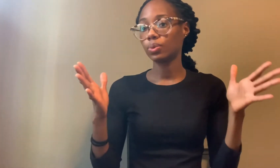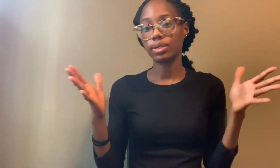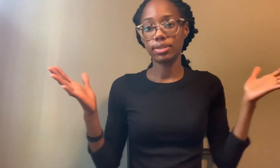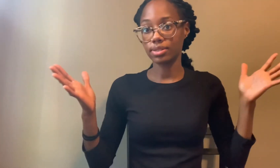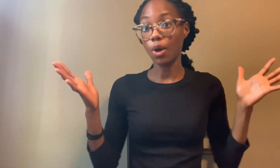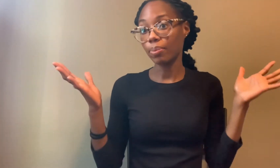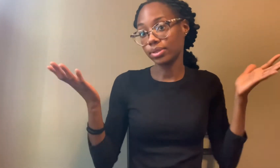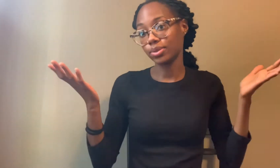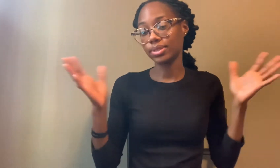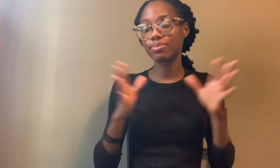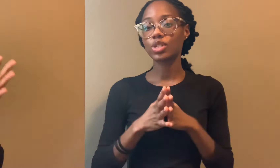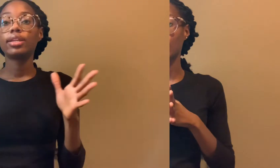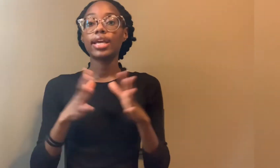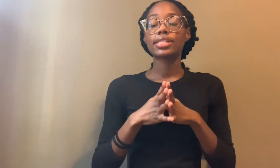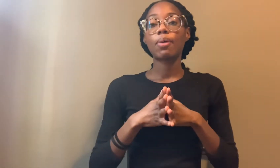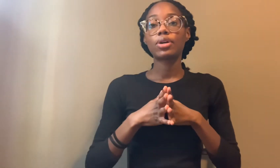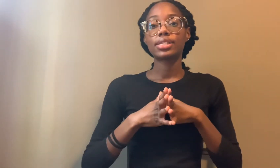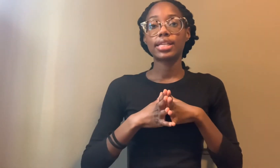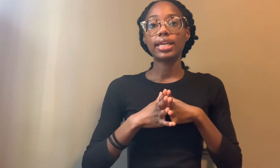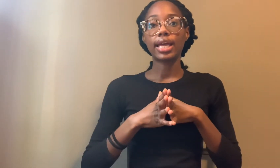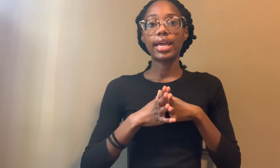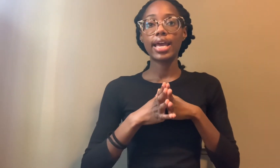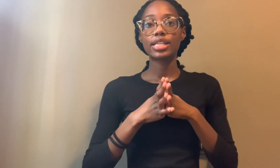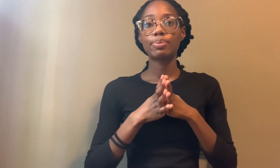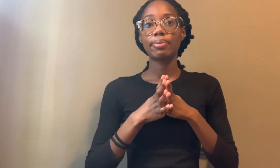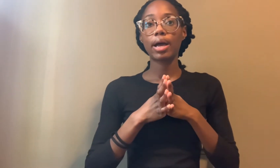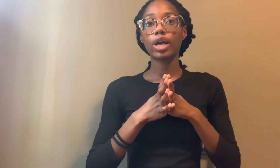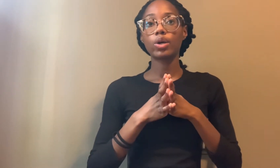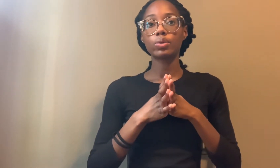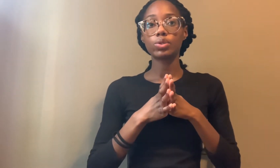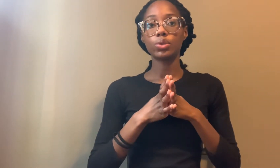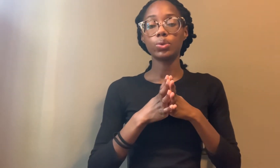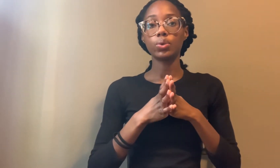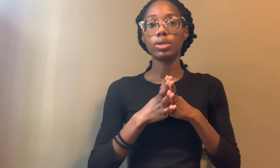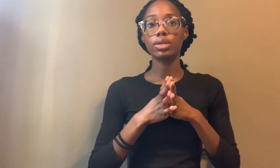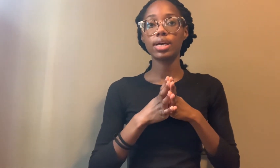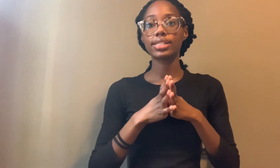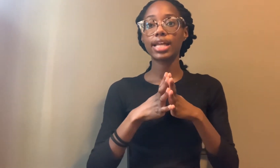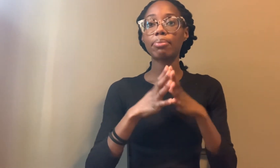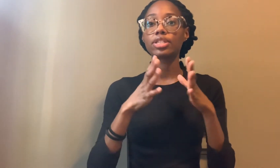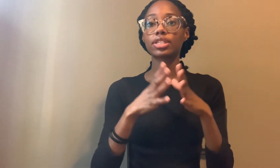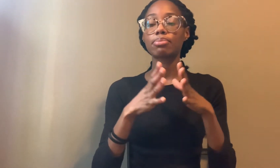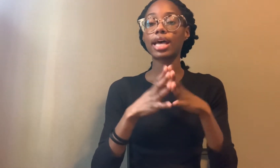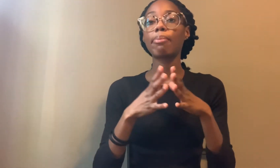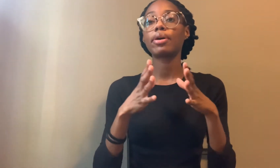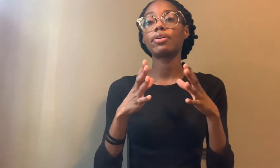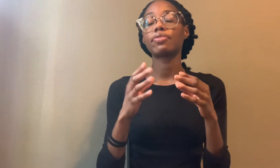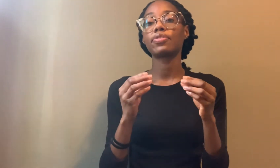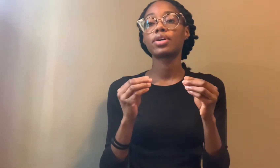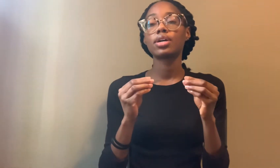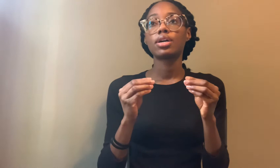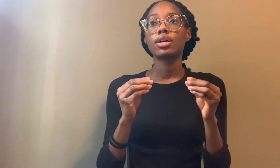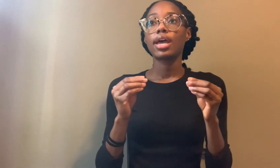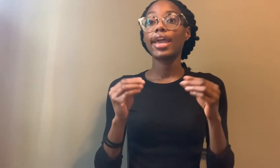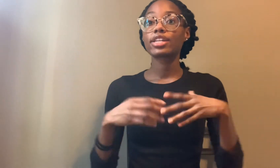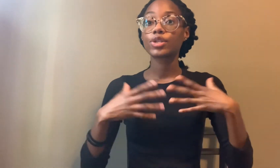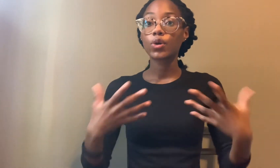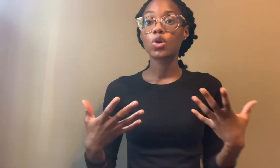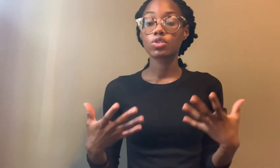is open to it. So next, I want to say that it has been my goal to establish some type of ASL course for